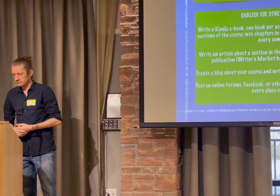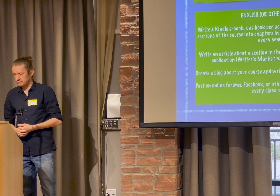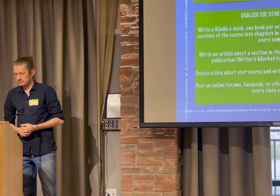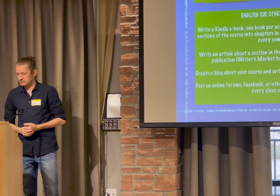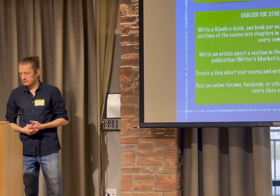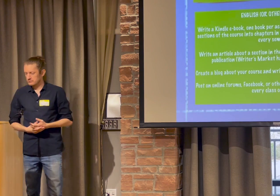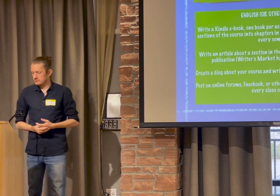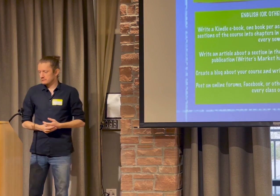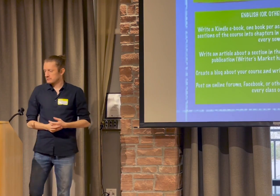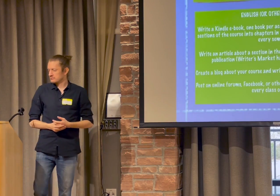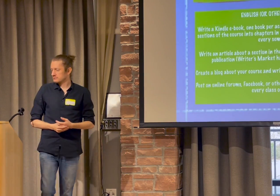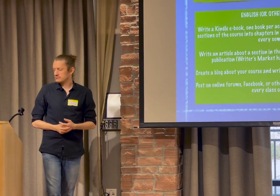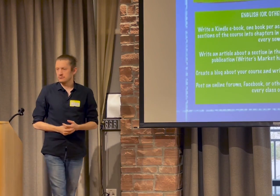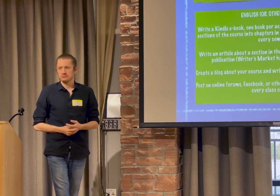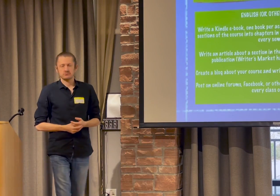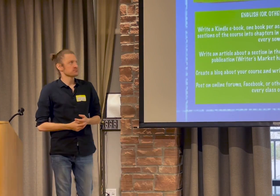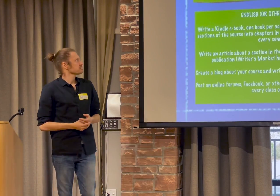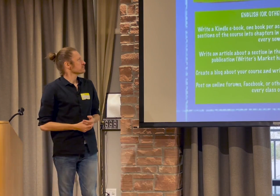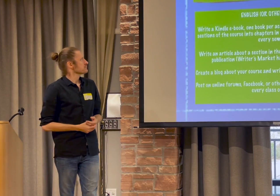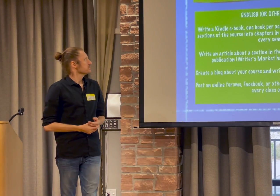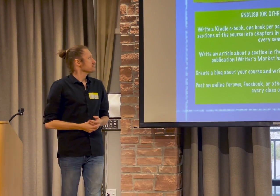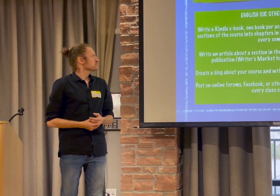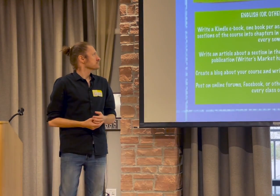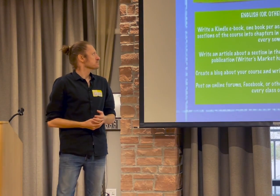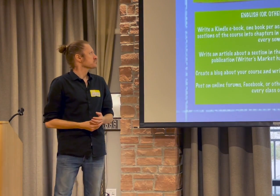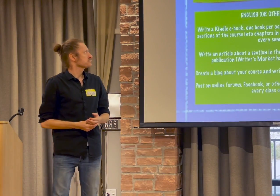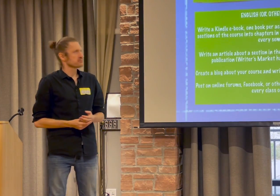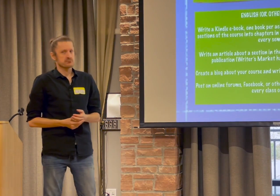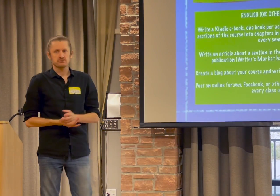immediately after you learn. Now, the second part of this strategy,